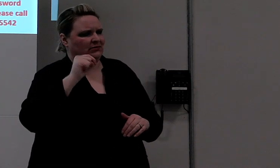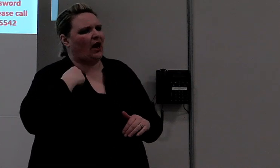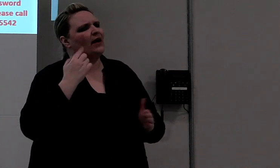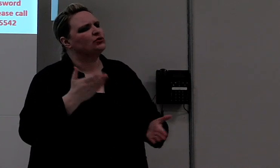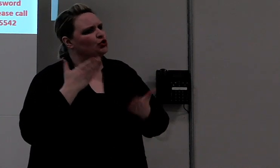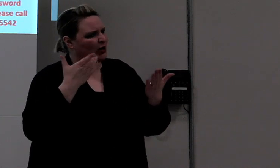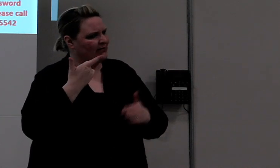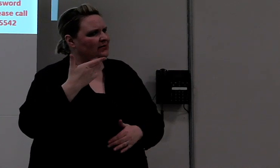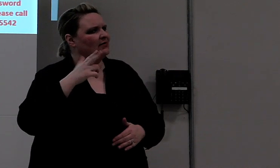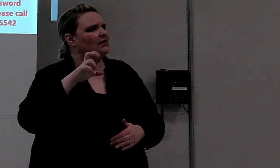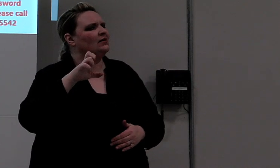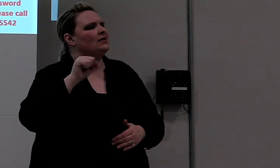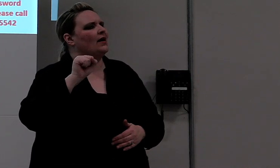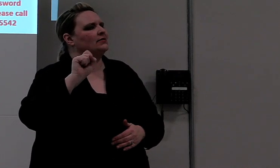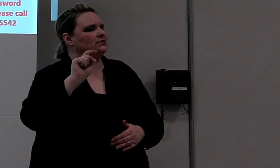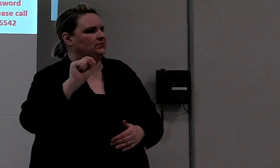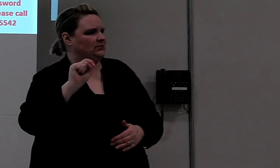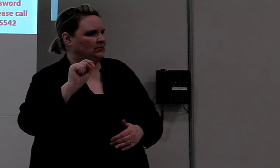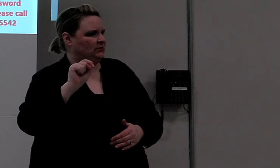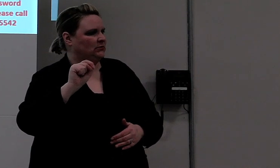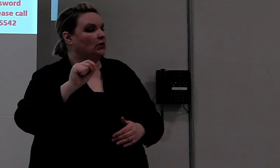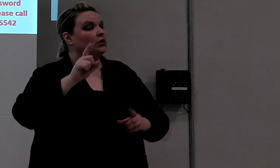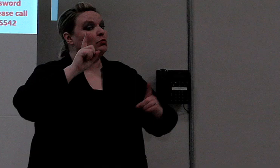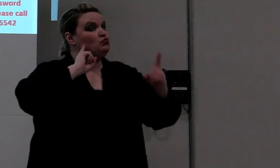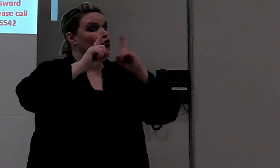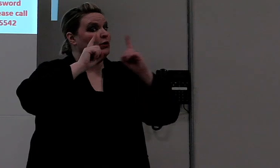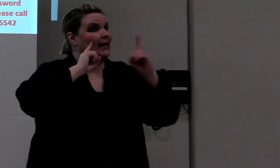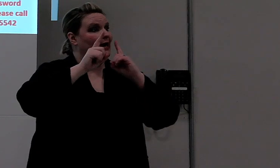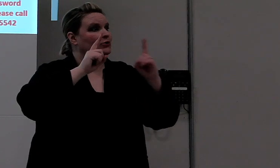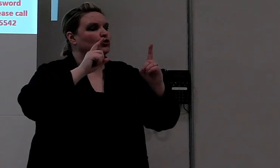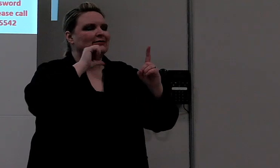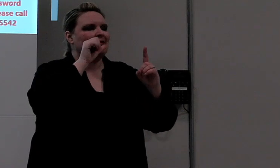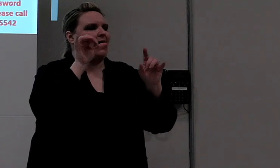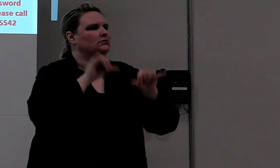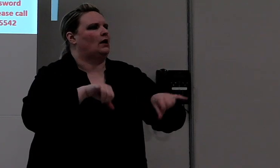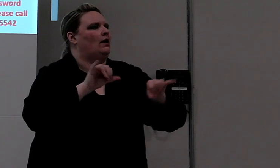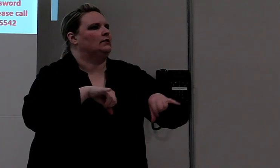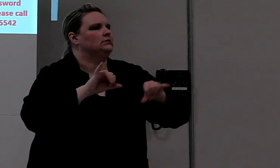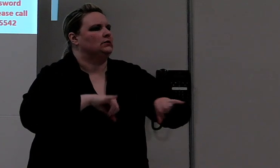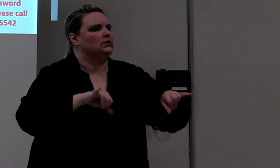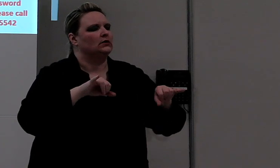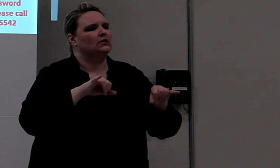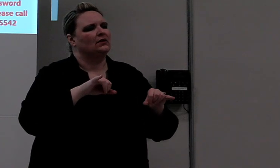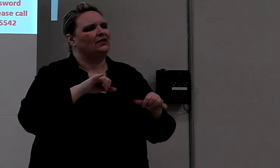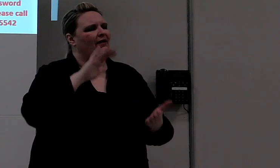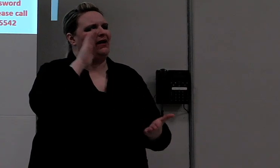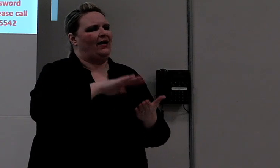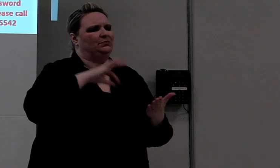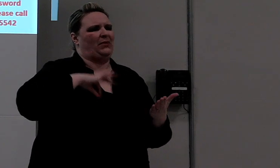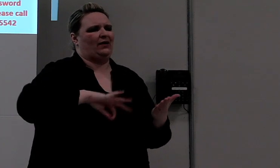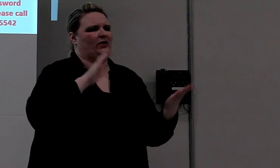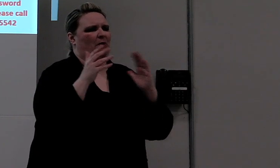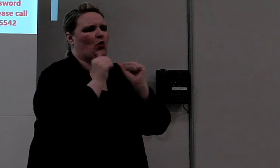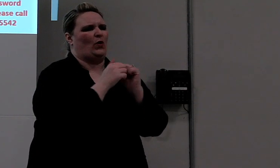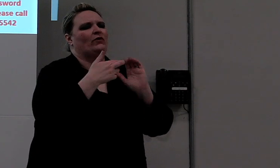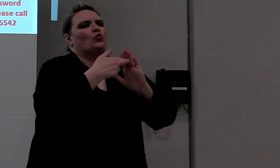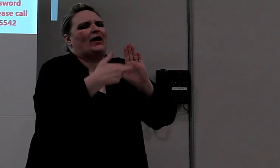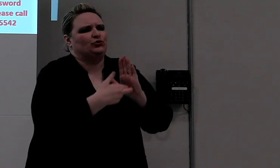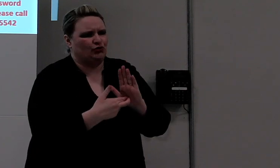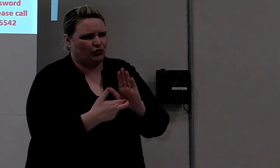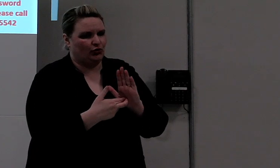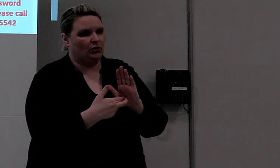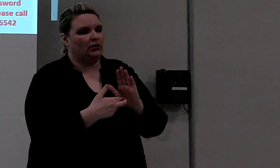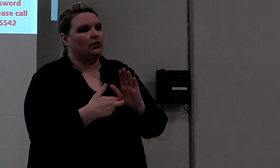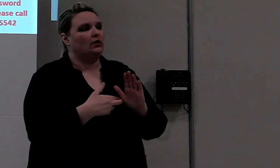guest. The line of communication is not constant. You lose some of the advantages of registering. So even though you